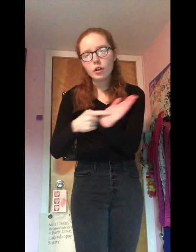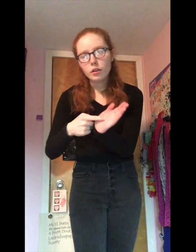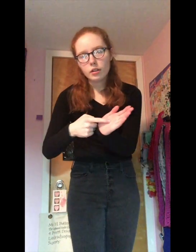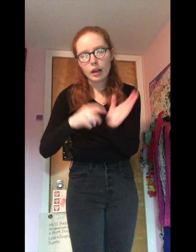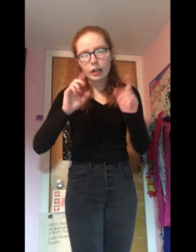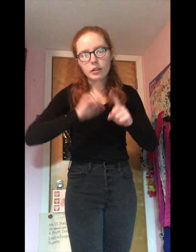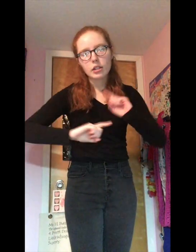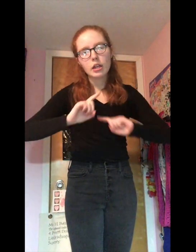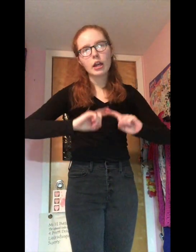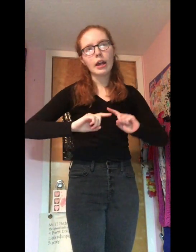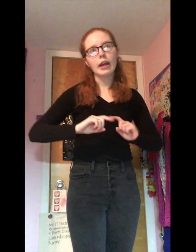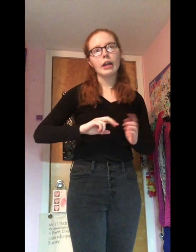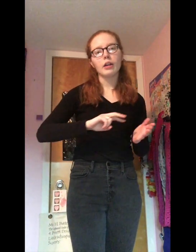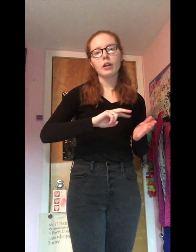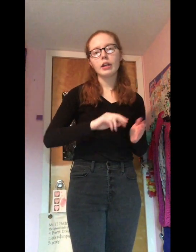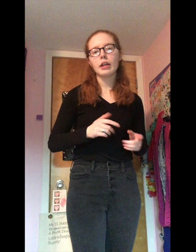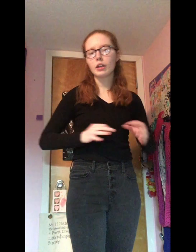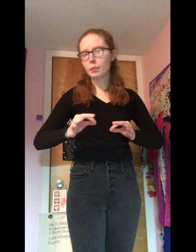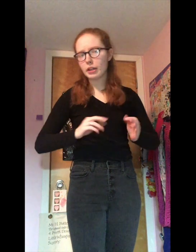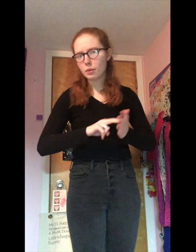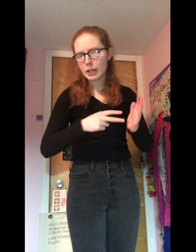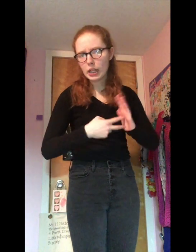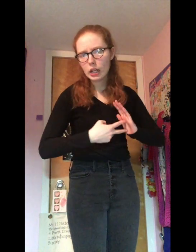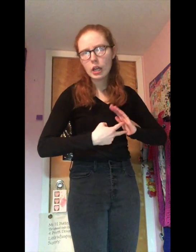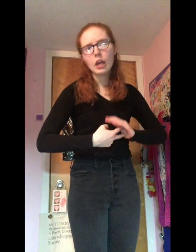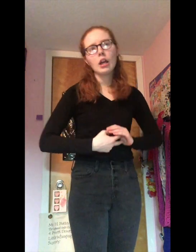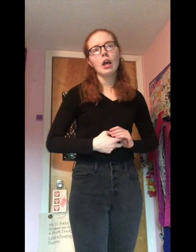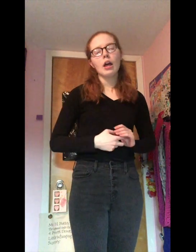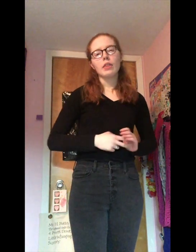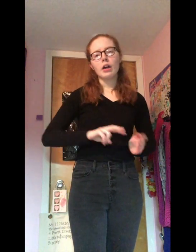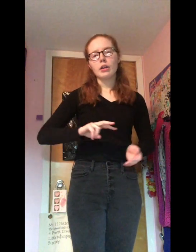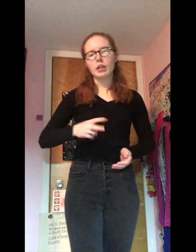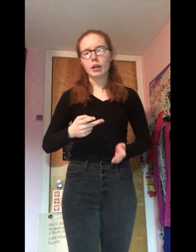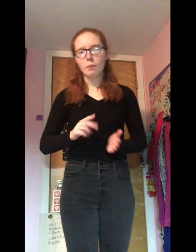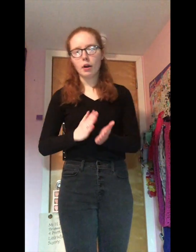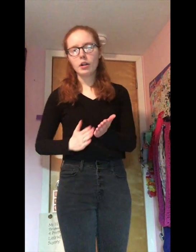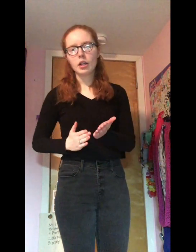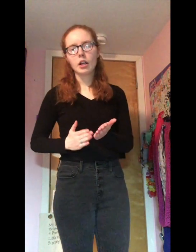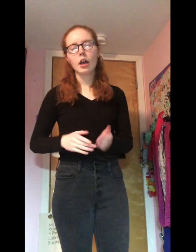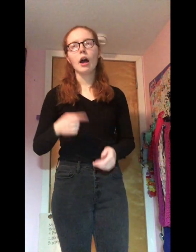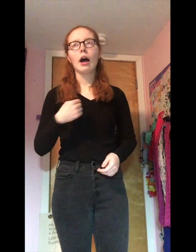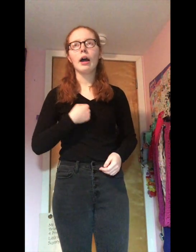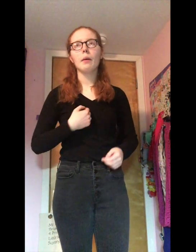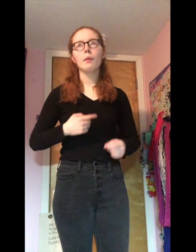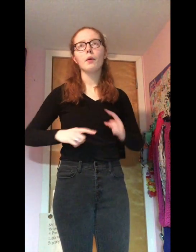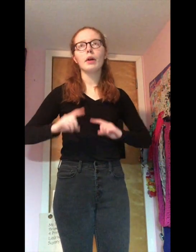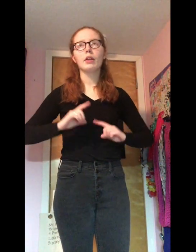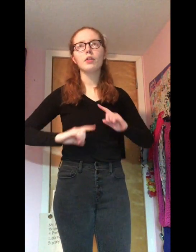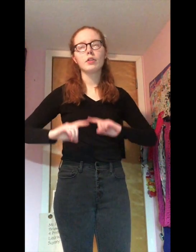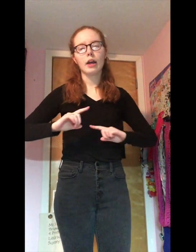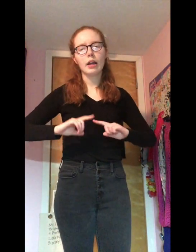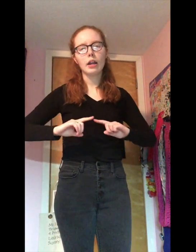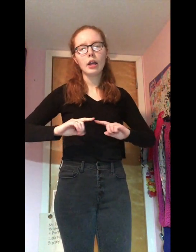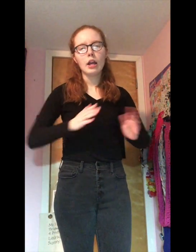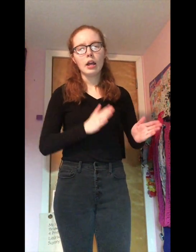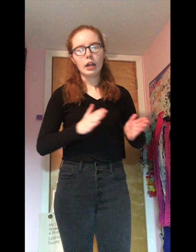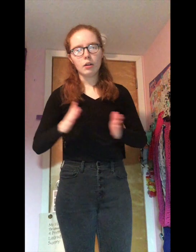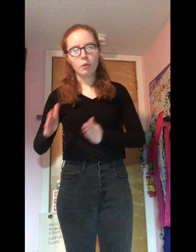the signs and explain their meaning. The second part, I am going to sign in